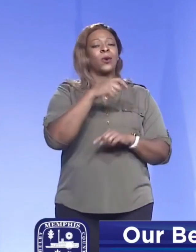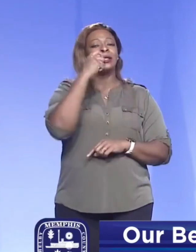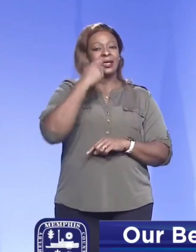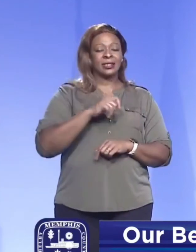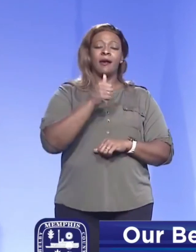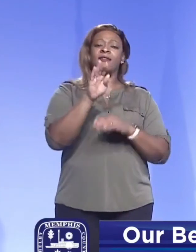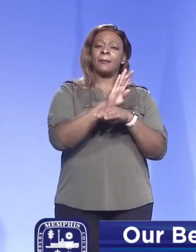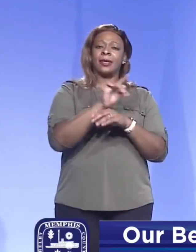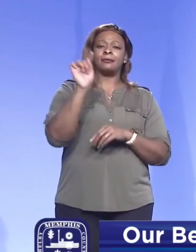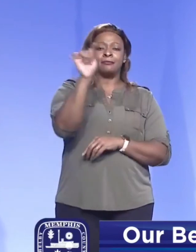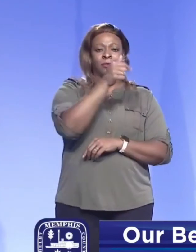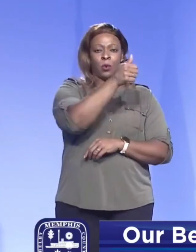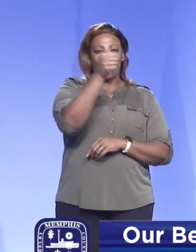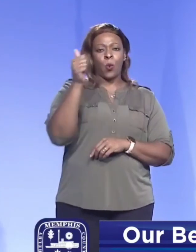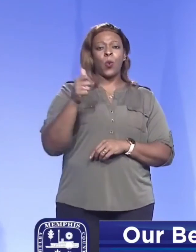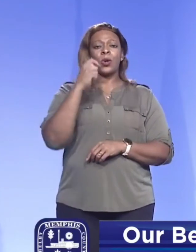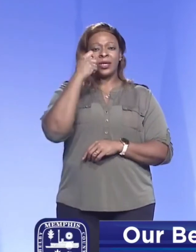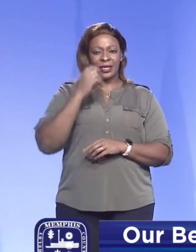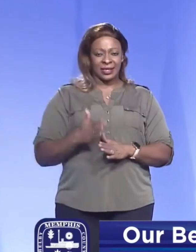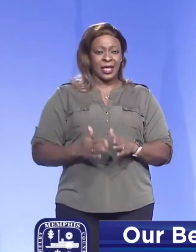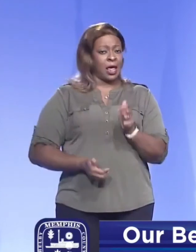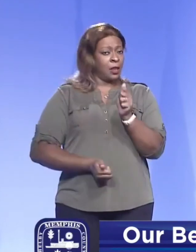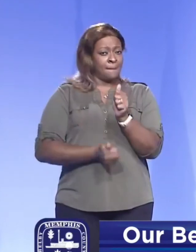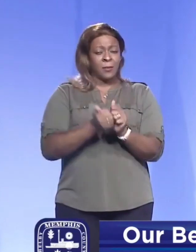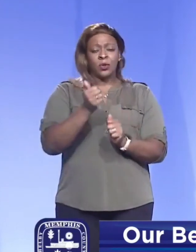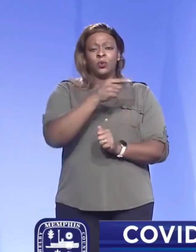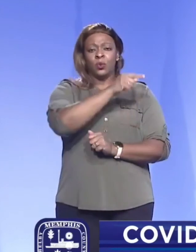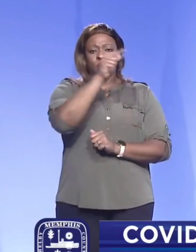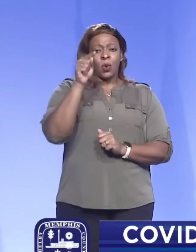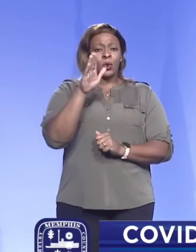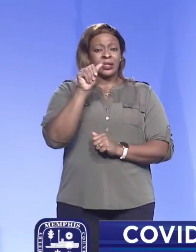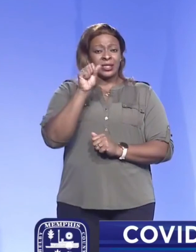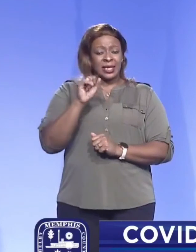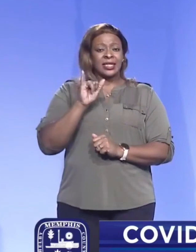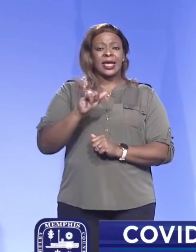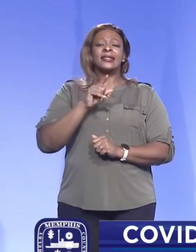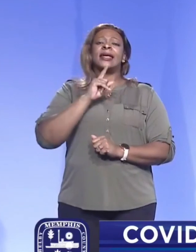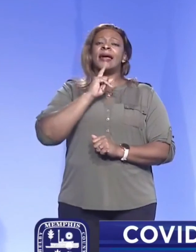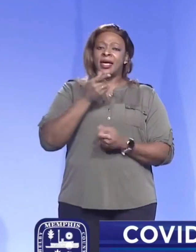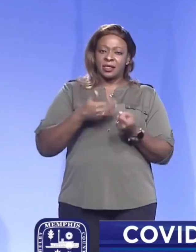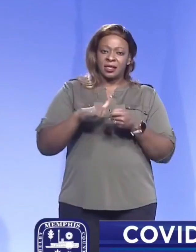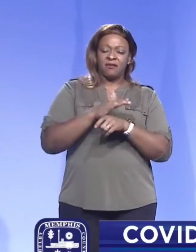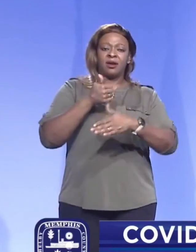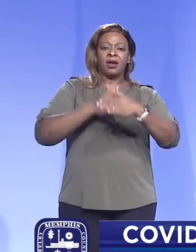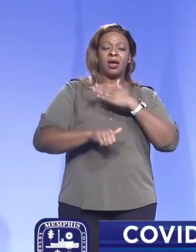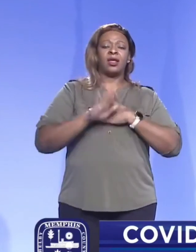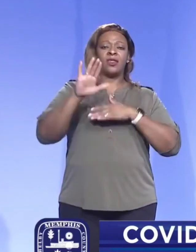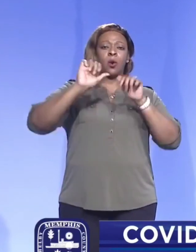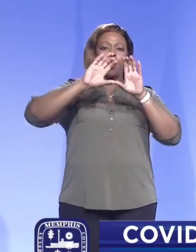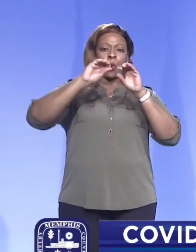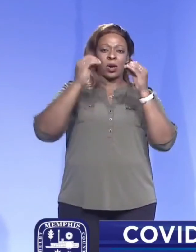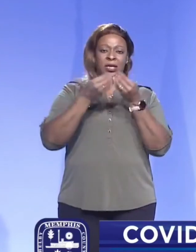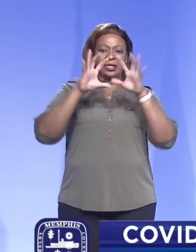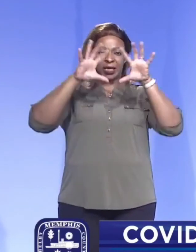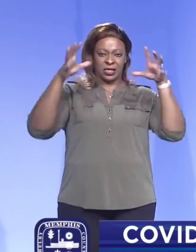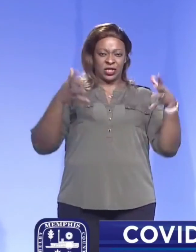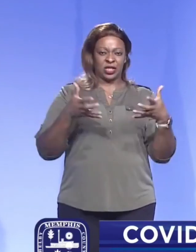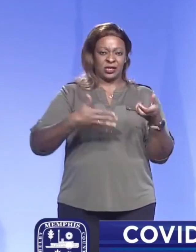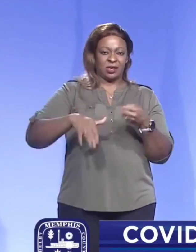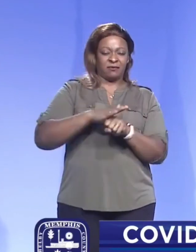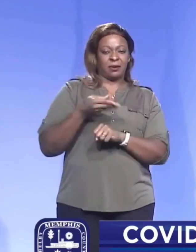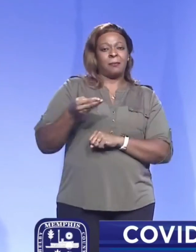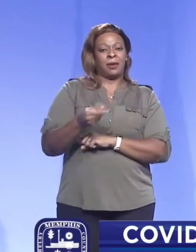other businesses are doing testing. And the majority of those cases, those are actually covered by the organization,